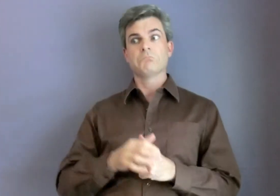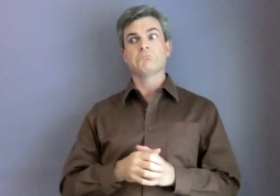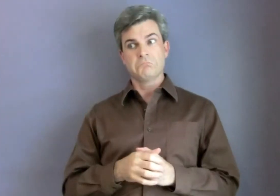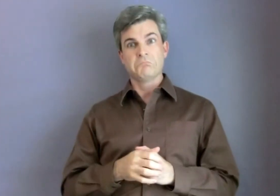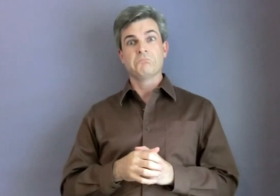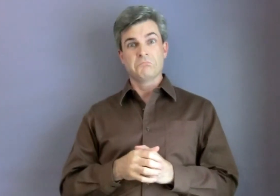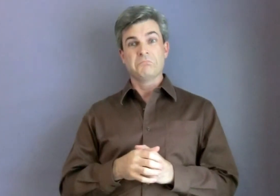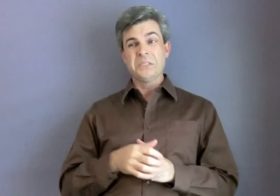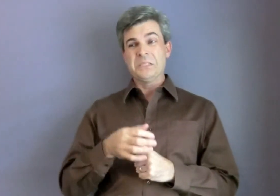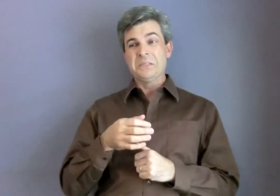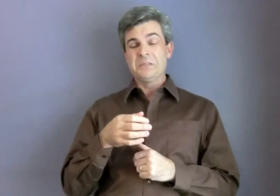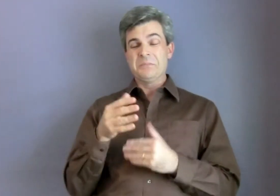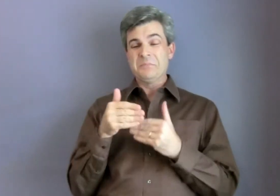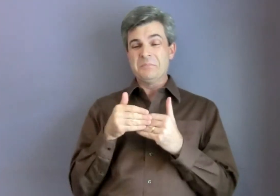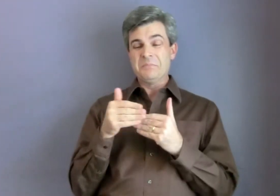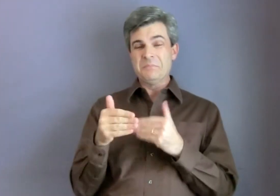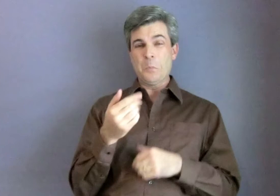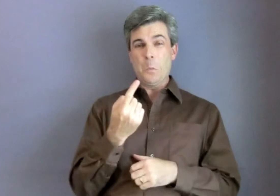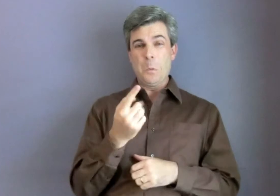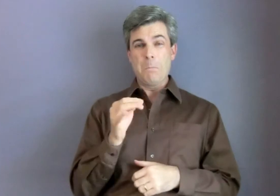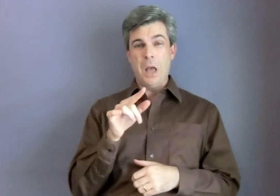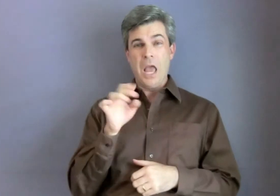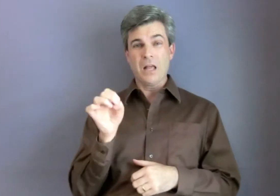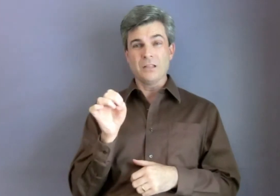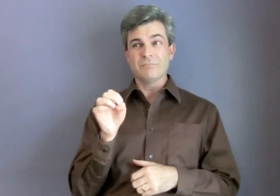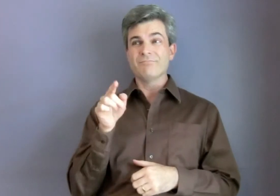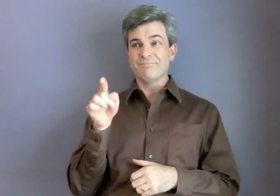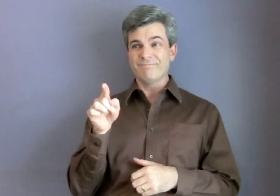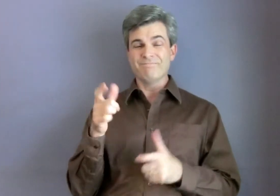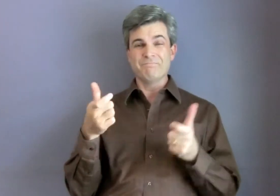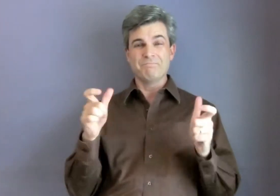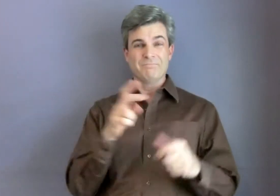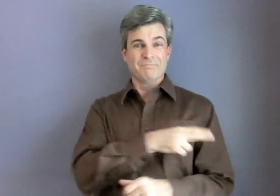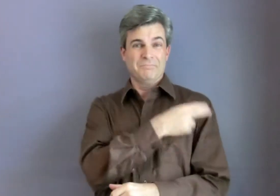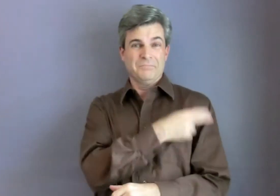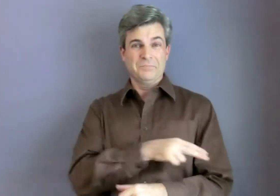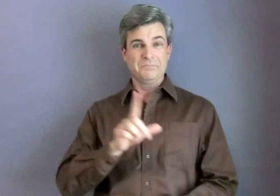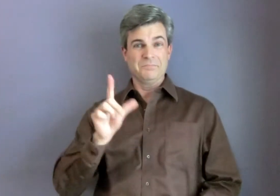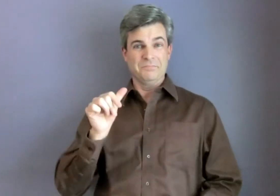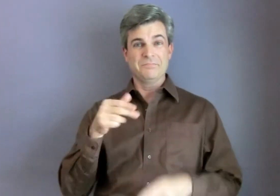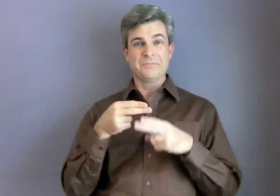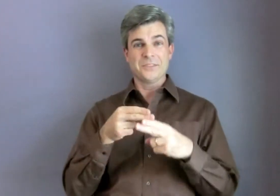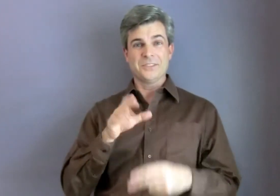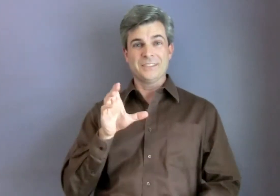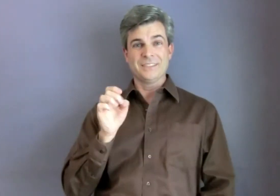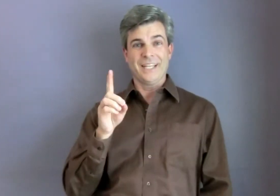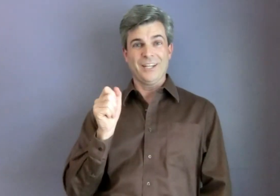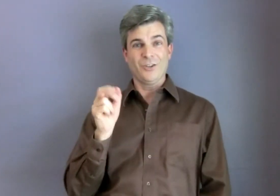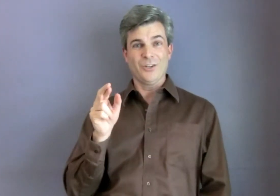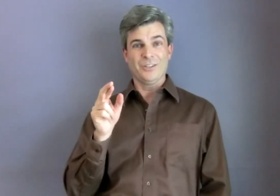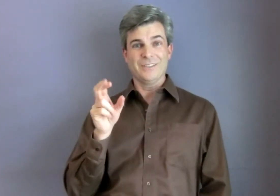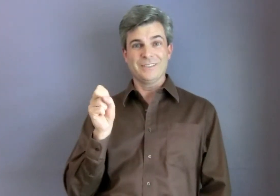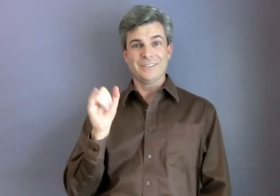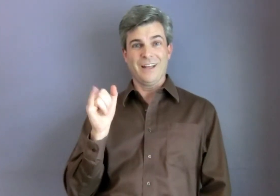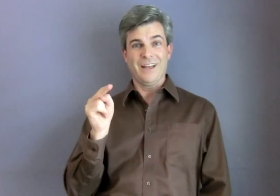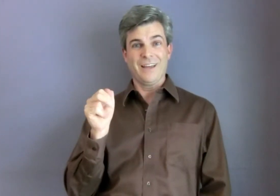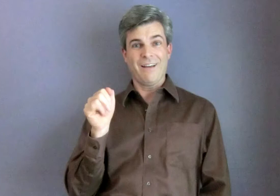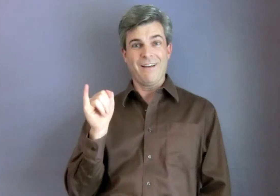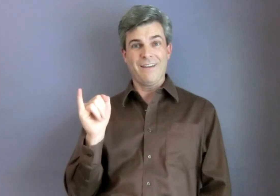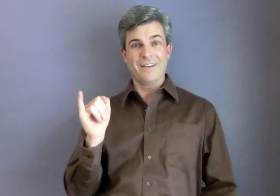in Los Angeles, called Cedars-Sinai. And the situation is that a car full of paramedics on their way home from the hospital after work have